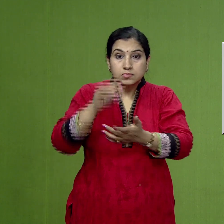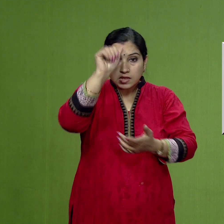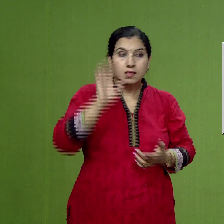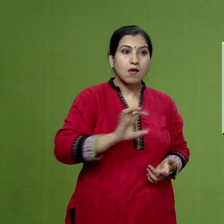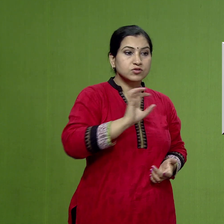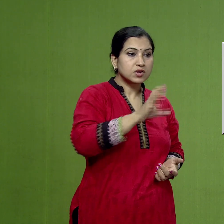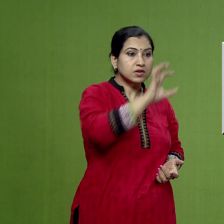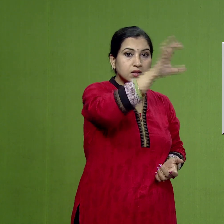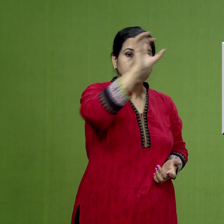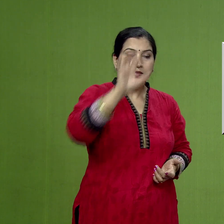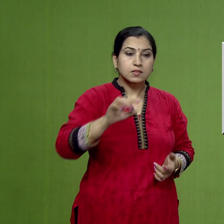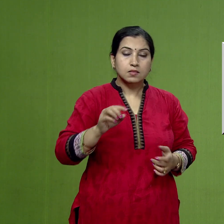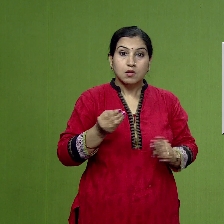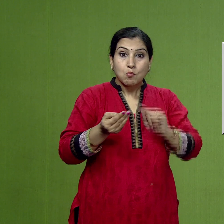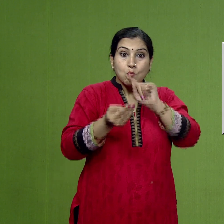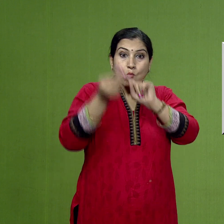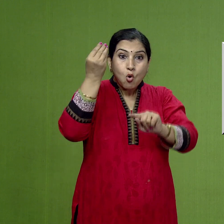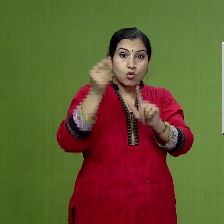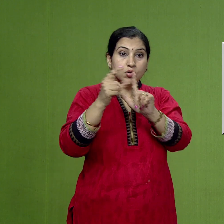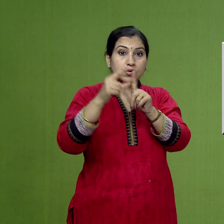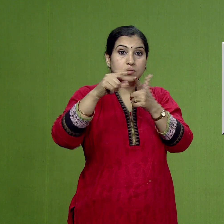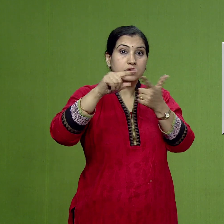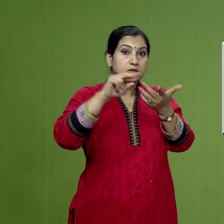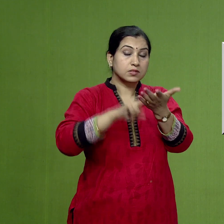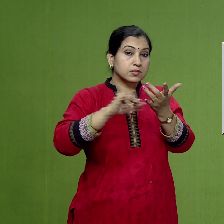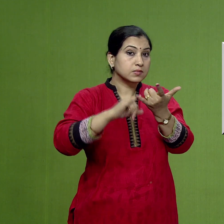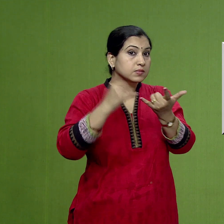state or UTs of India, right?